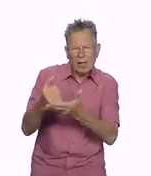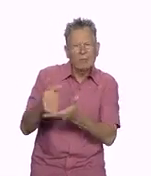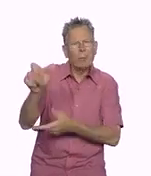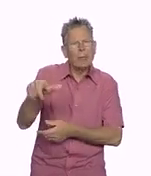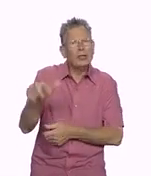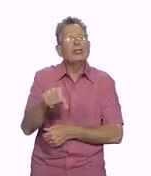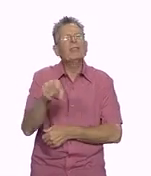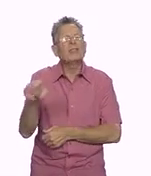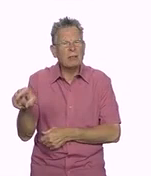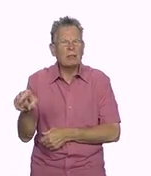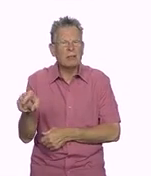practice.